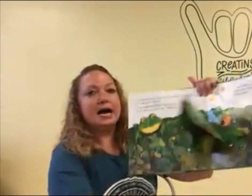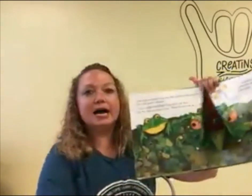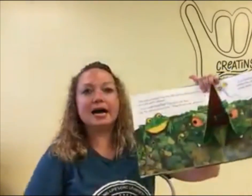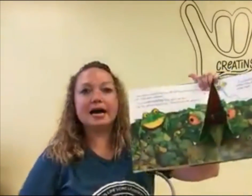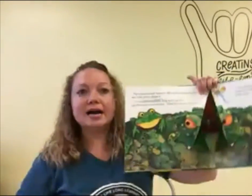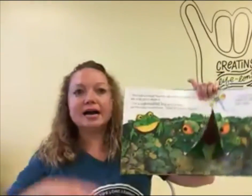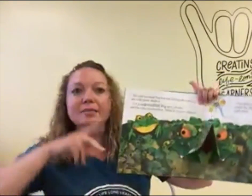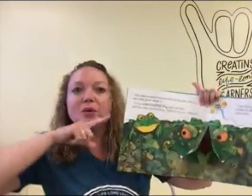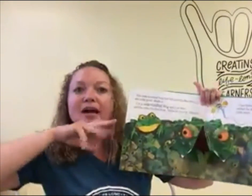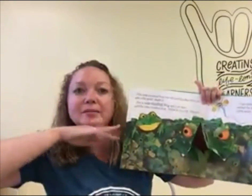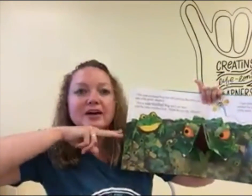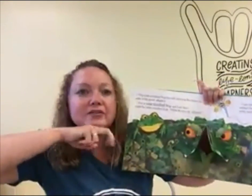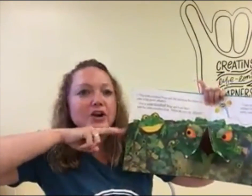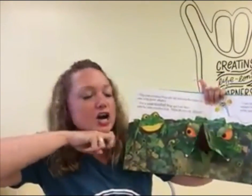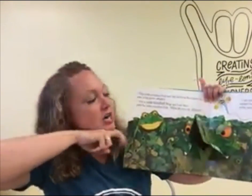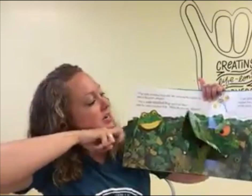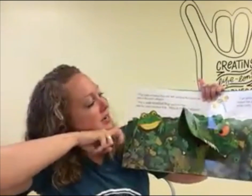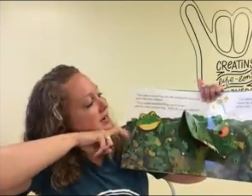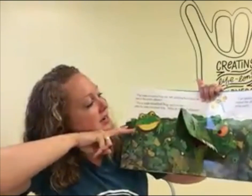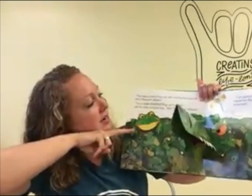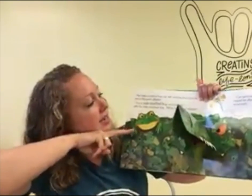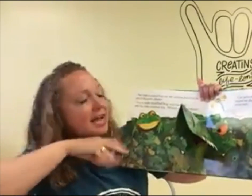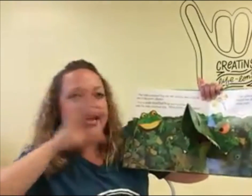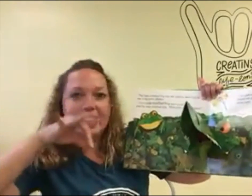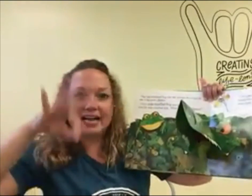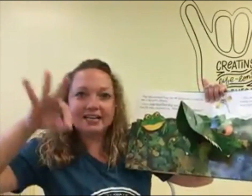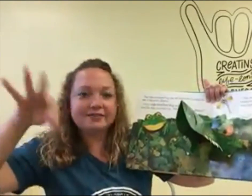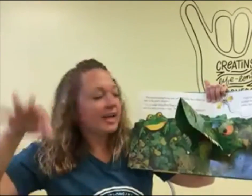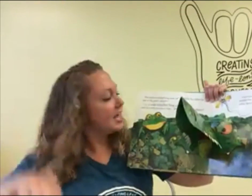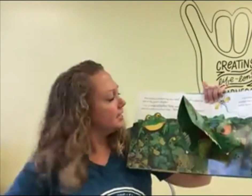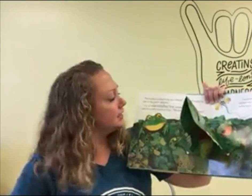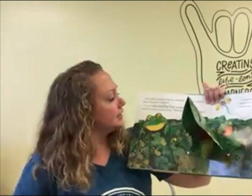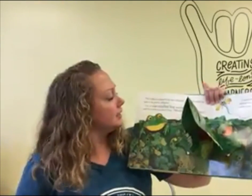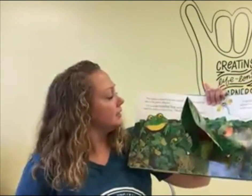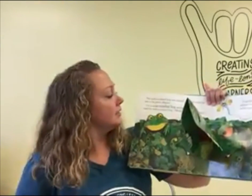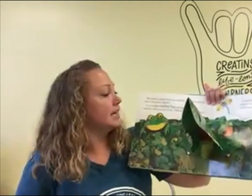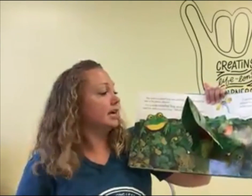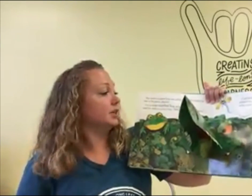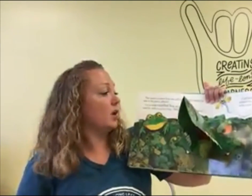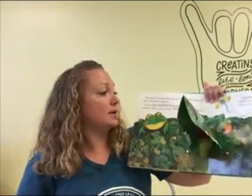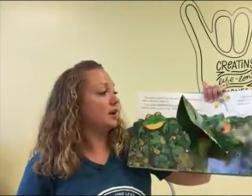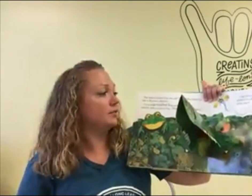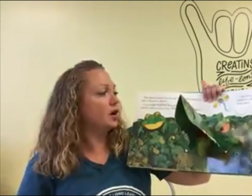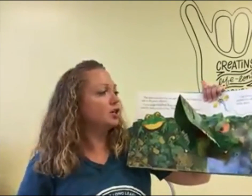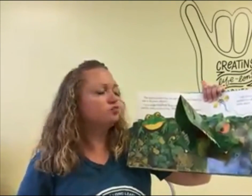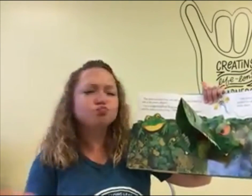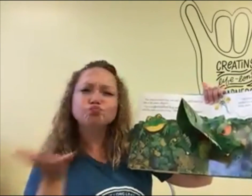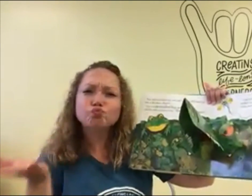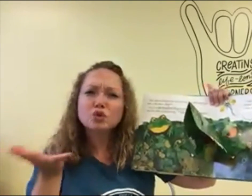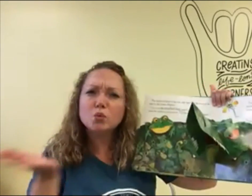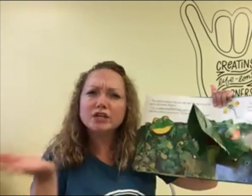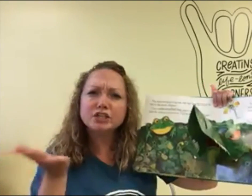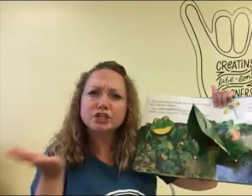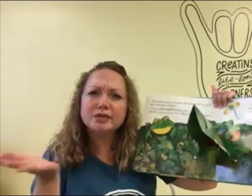I'm a wide mouth frog and I eat flies, said the wide mouth frog. What do you eat, Mr.